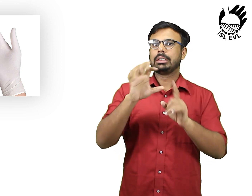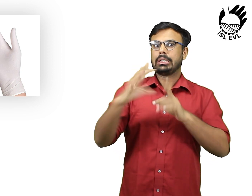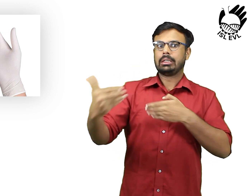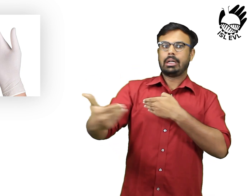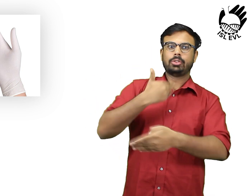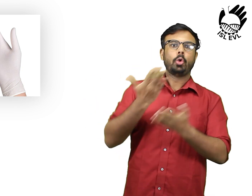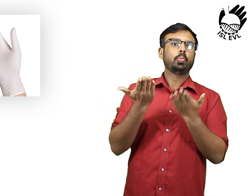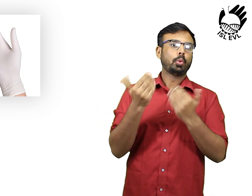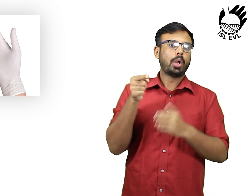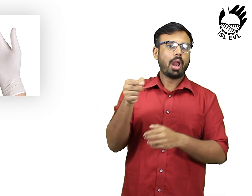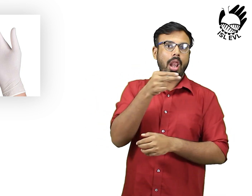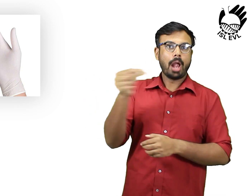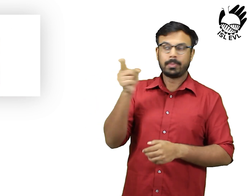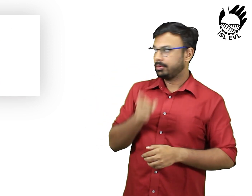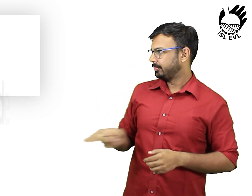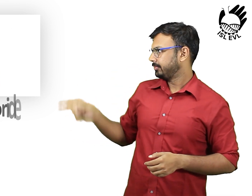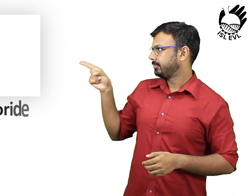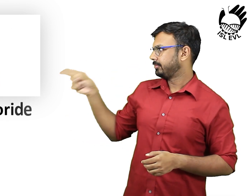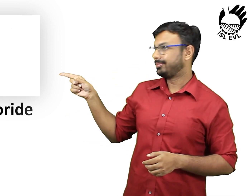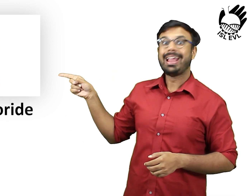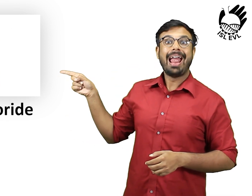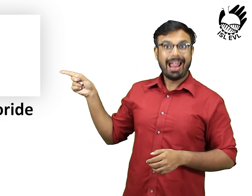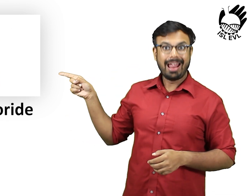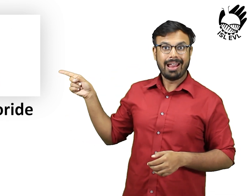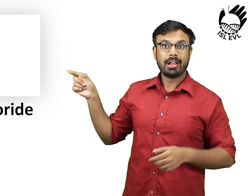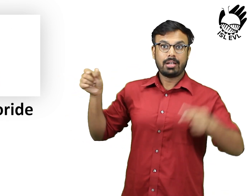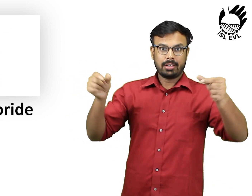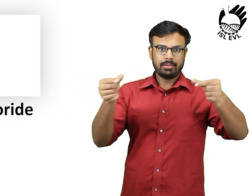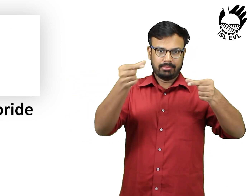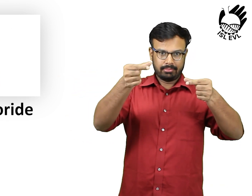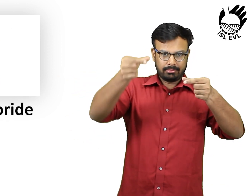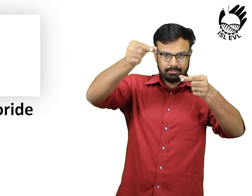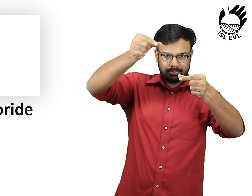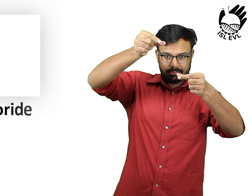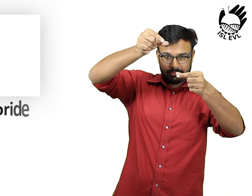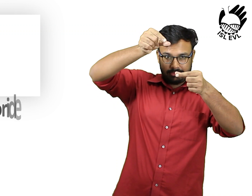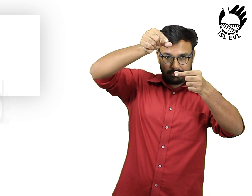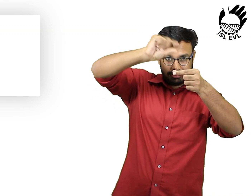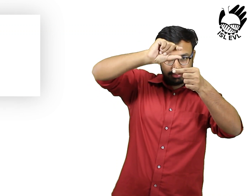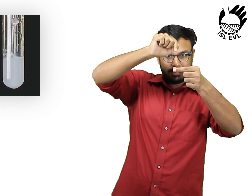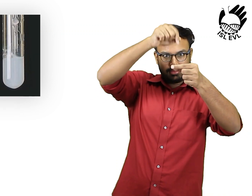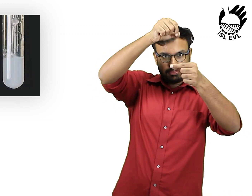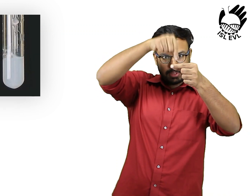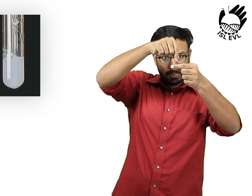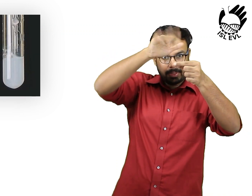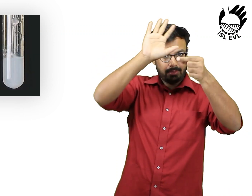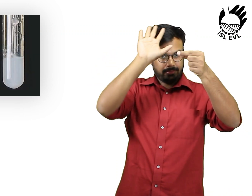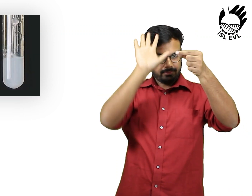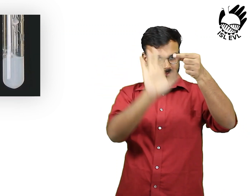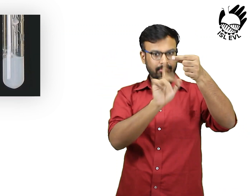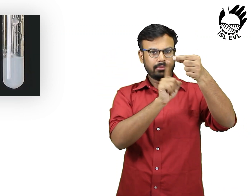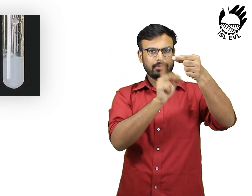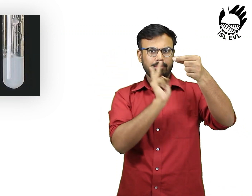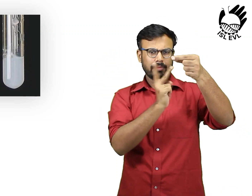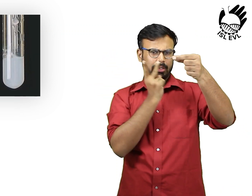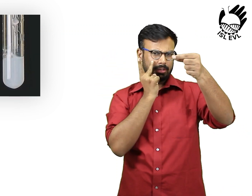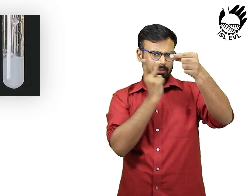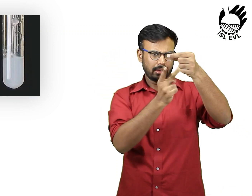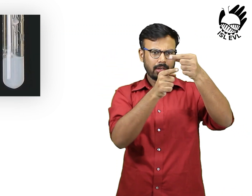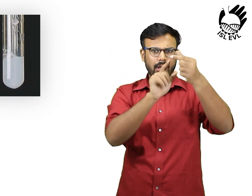as shown on the screen. Do remember to wear your gloves. If your clear solution gets